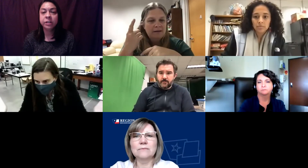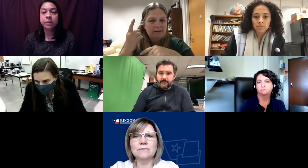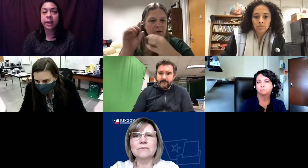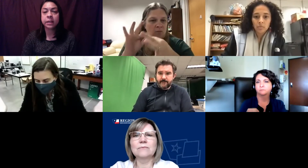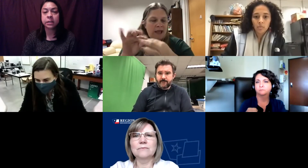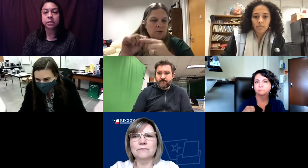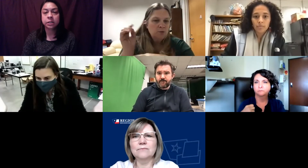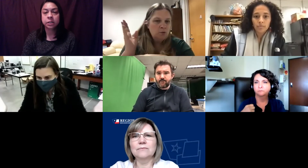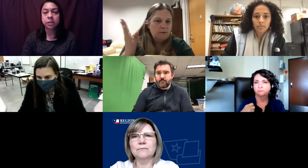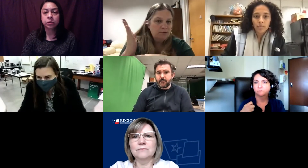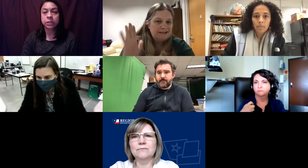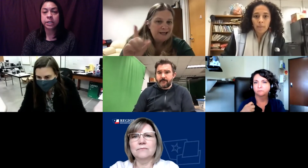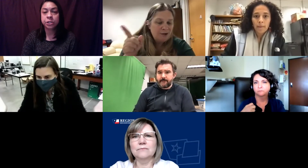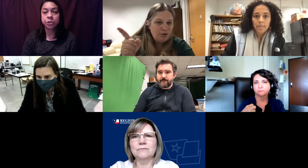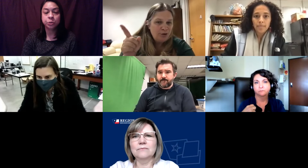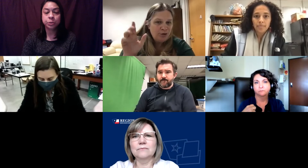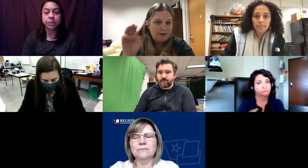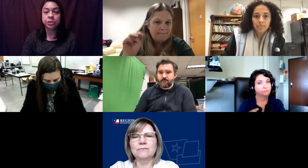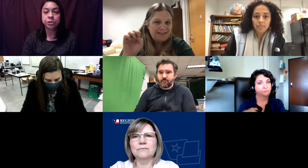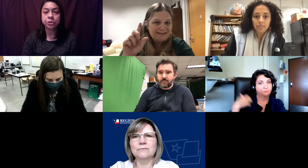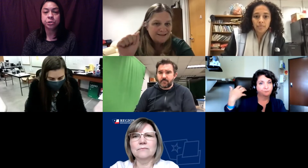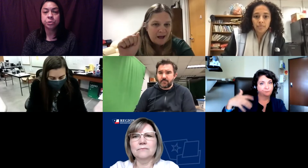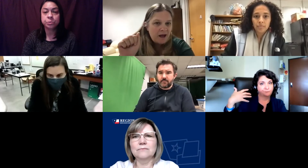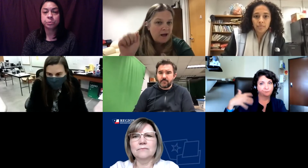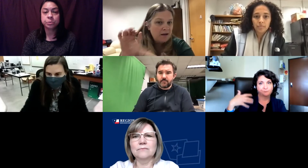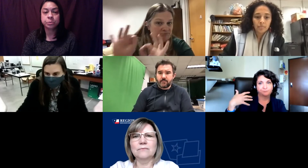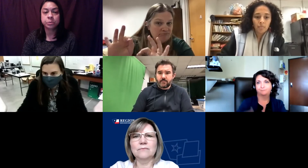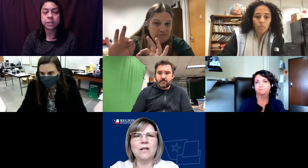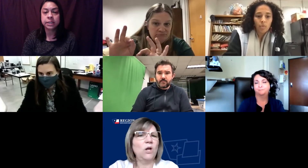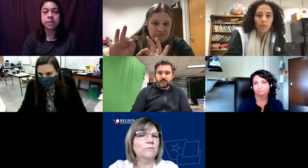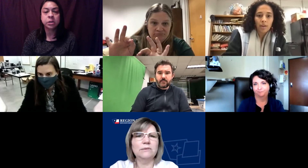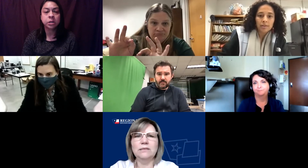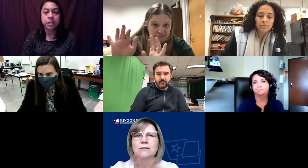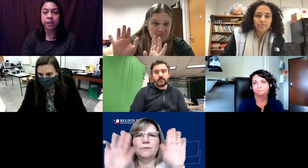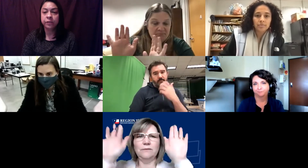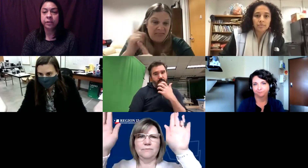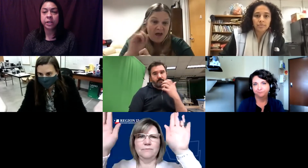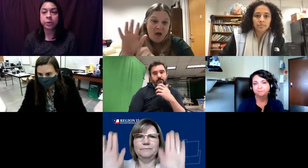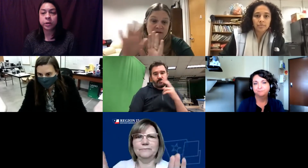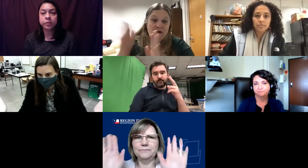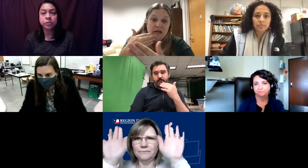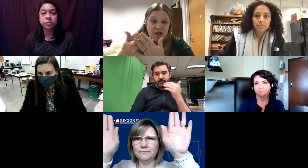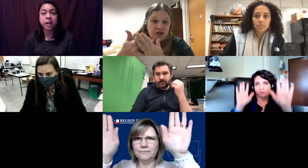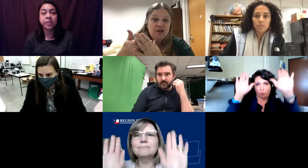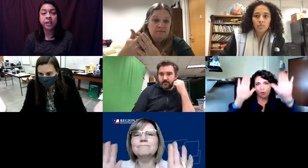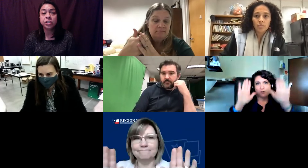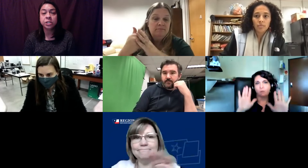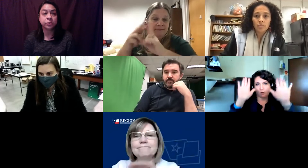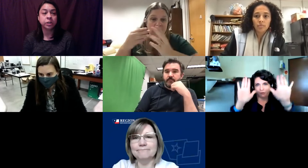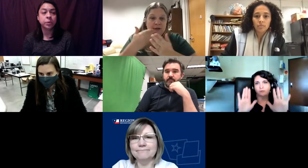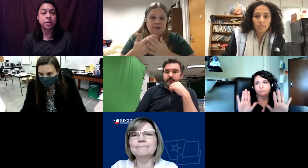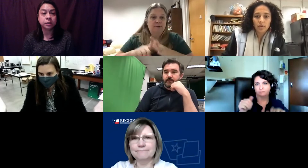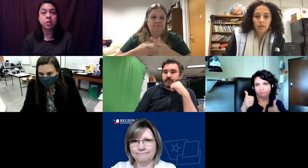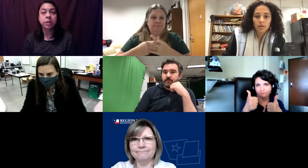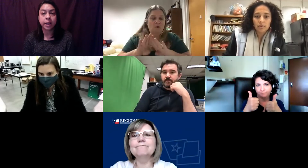Any feedback related to presenters, Melissa, or you feel everything went wonderful? I think she did